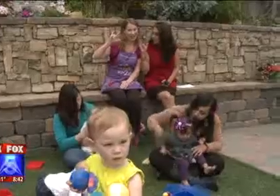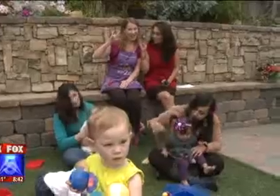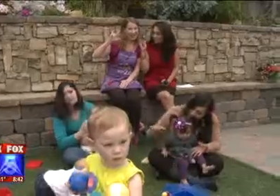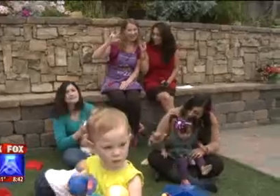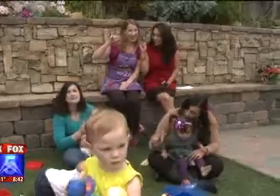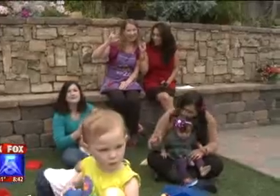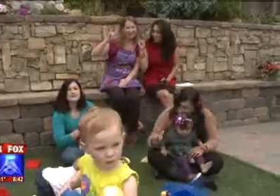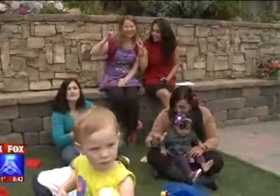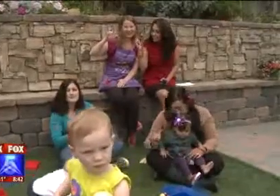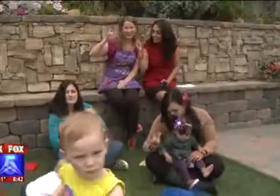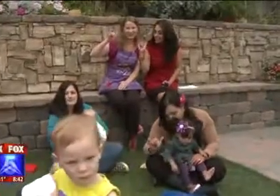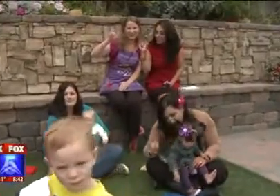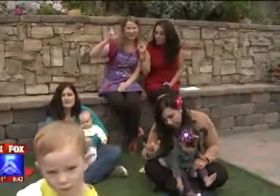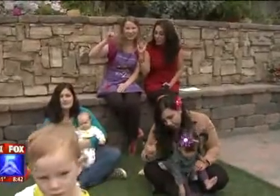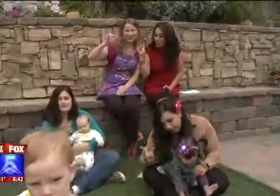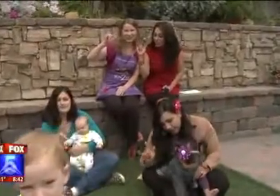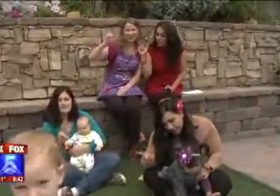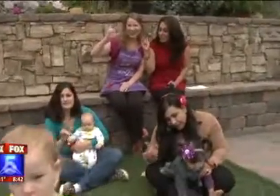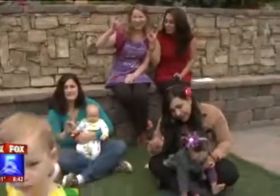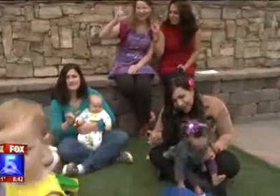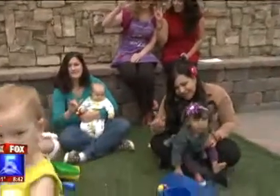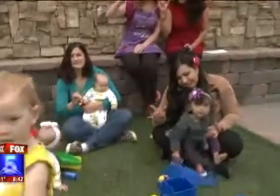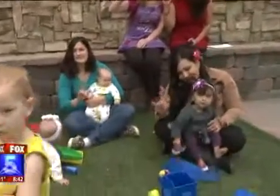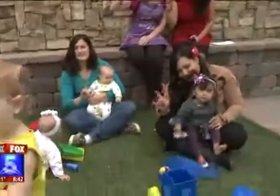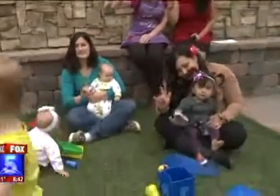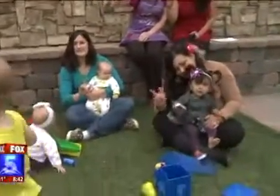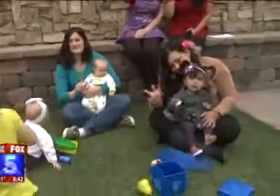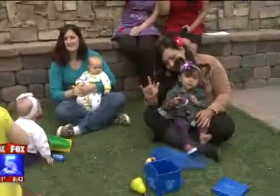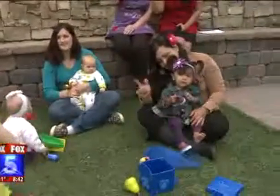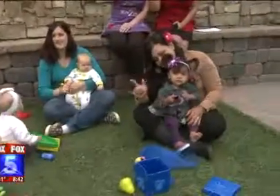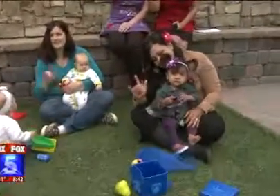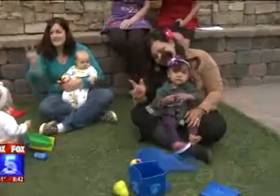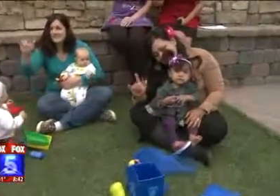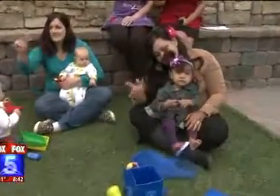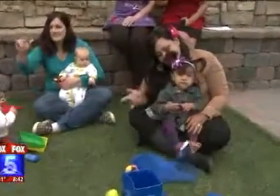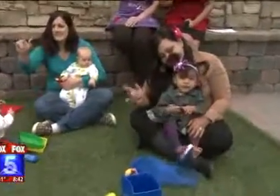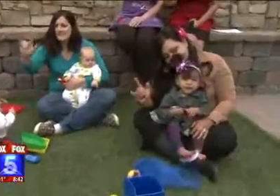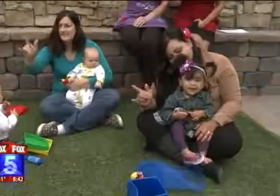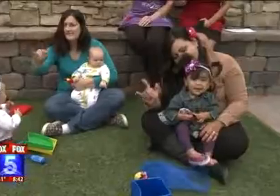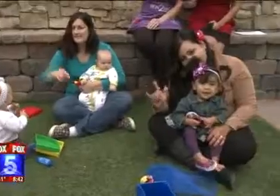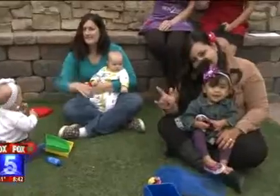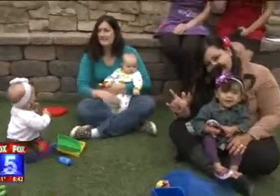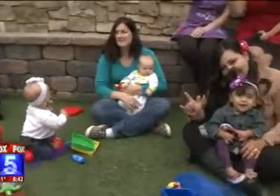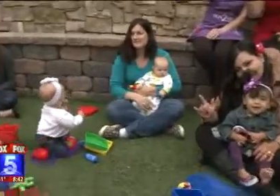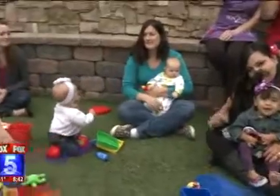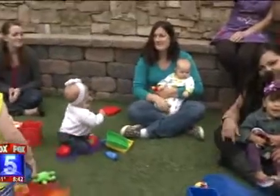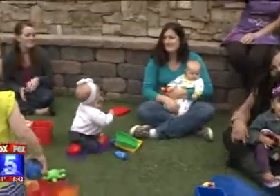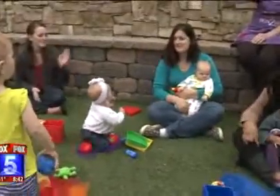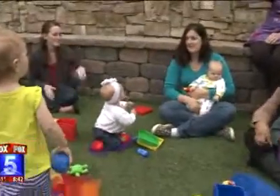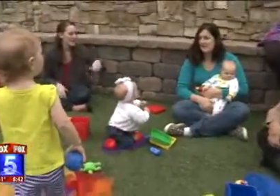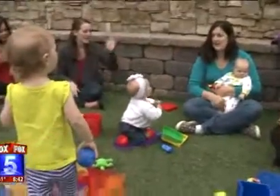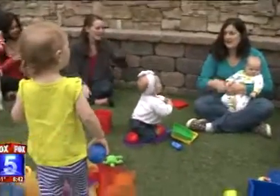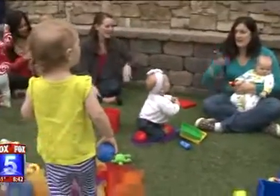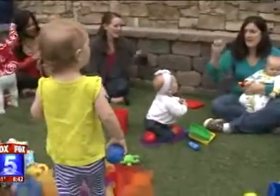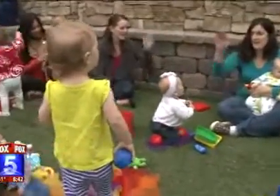it? I love you. Can everybody do I love you? I love you as we send it back in. Or bye-bye. Bye-bye.